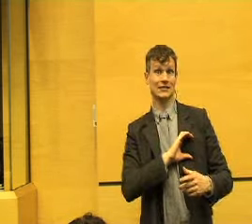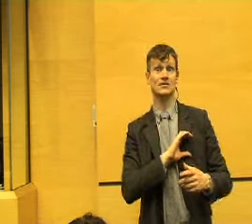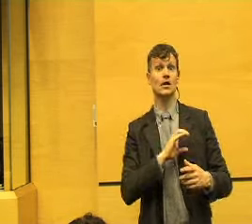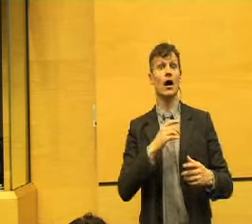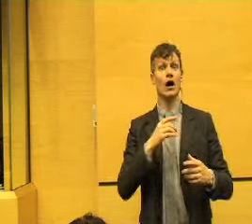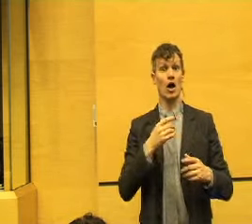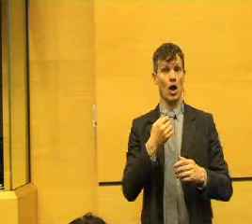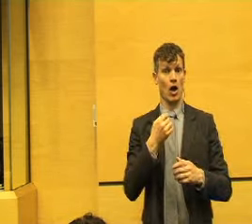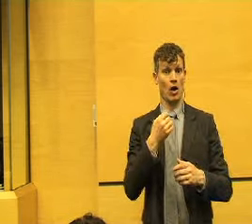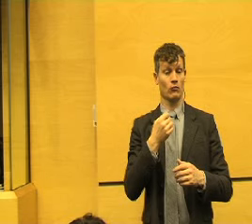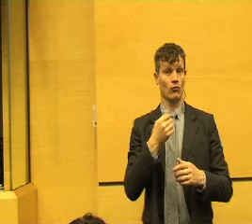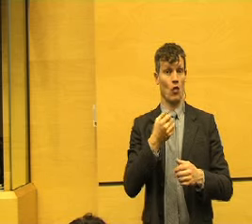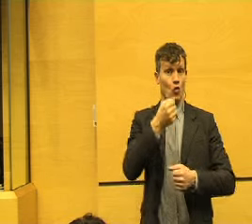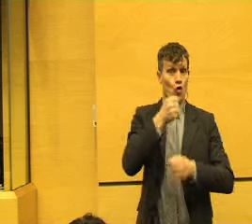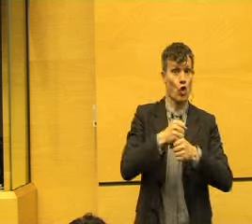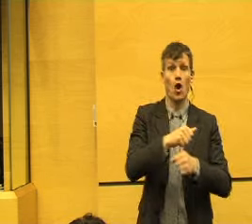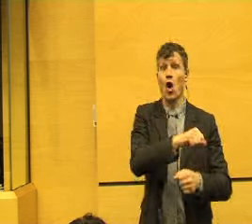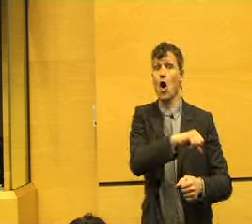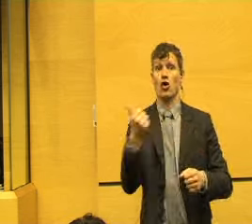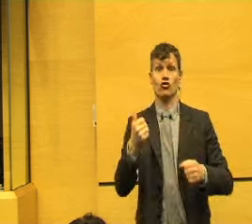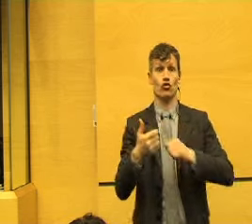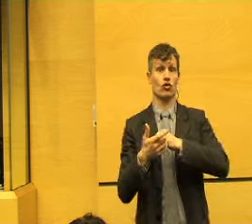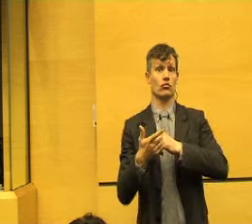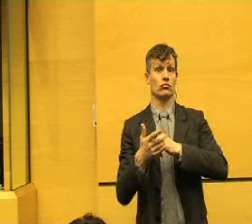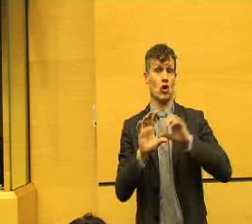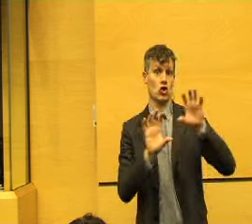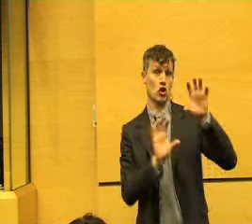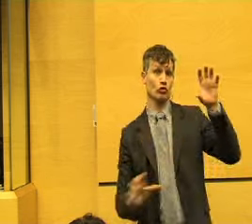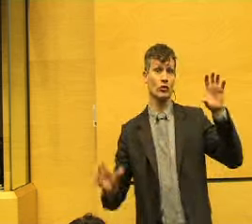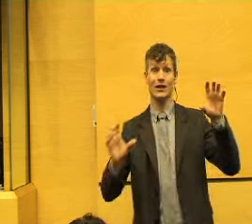countries, including Switzerland, in this area.